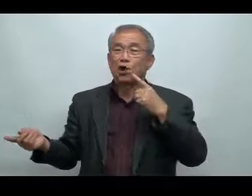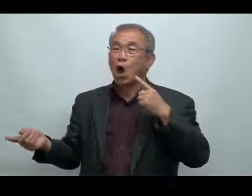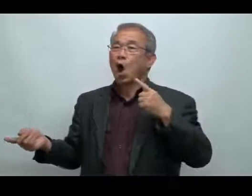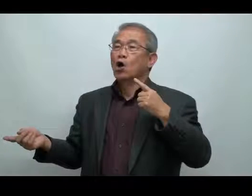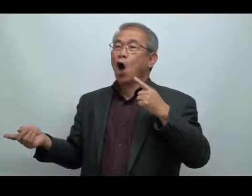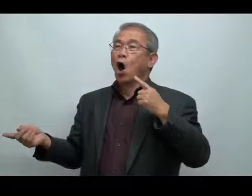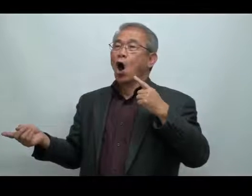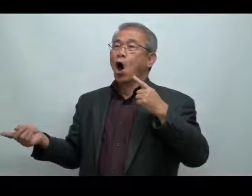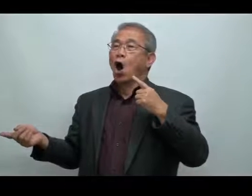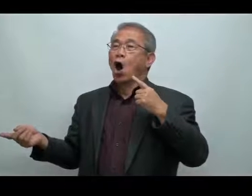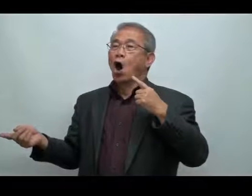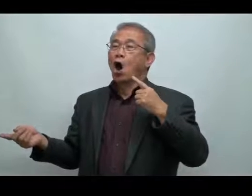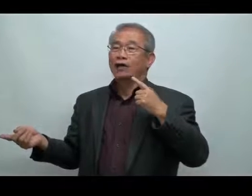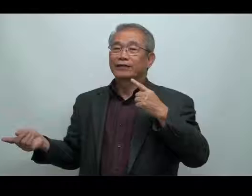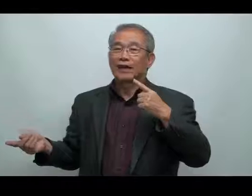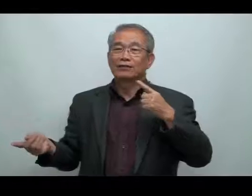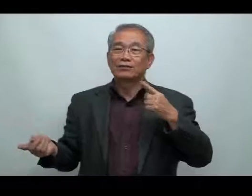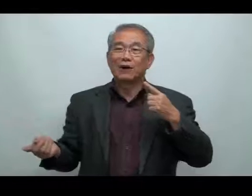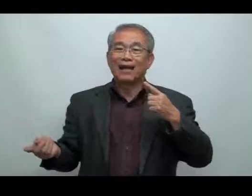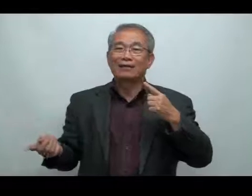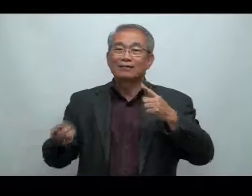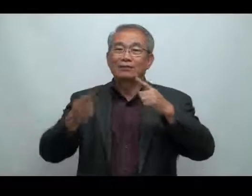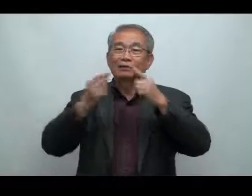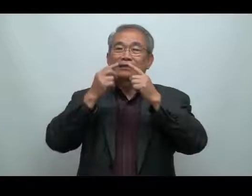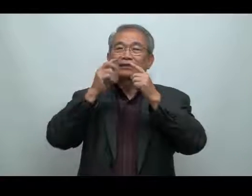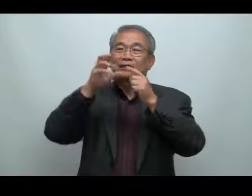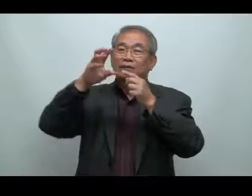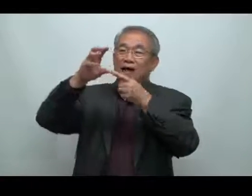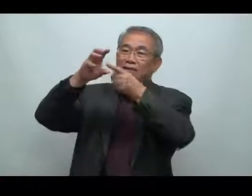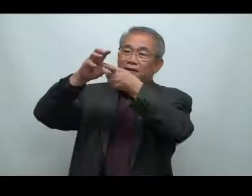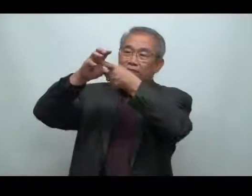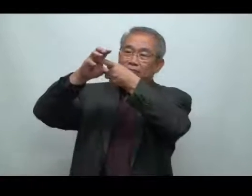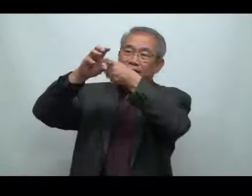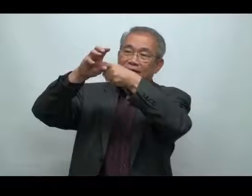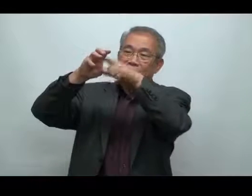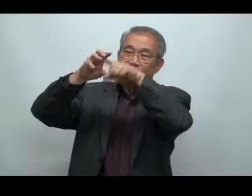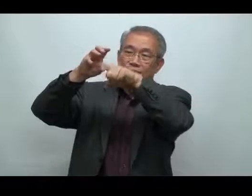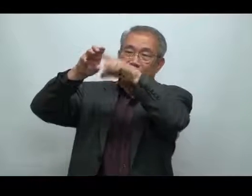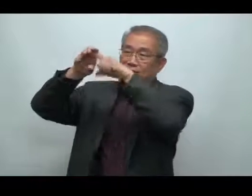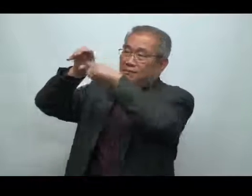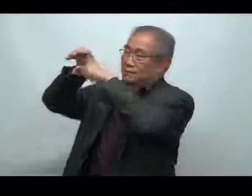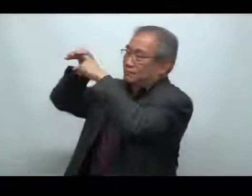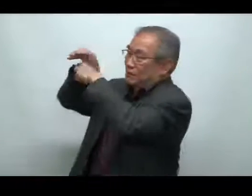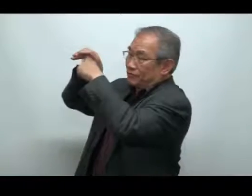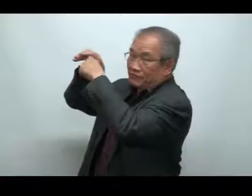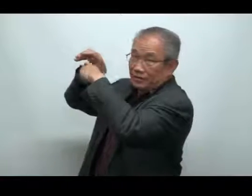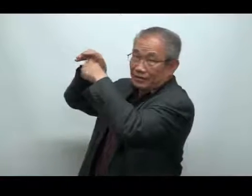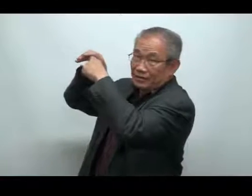go oh like that. You know why? Because they need to provide a good resonance in the mouth, like